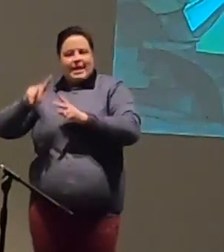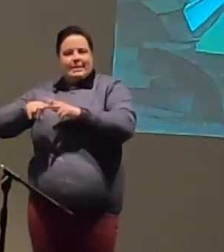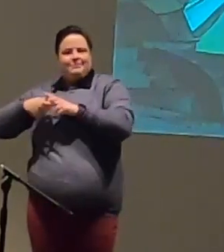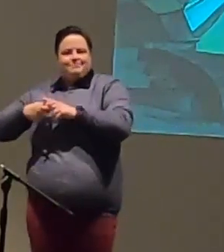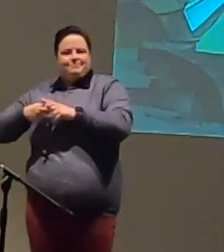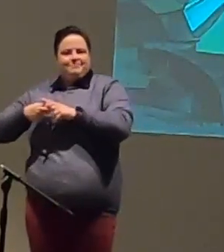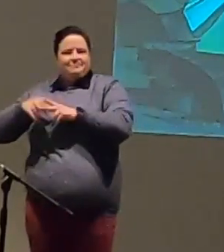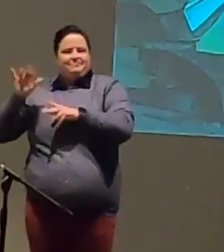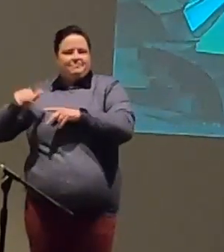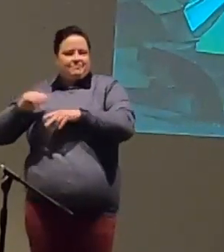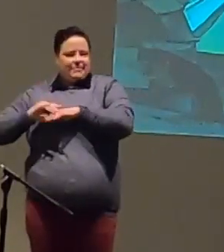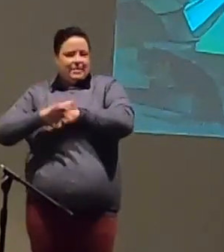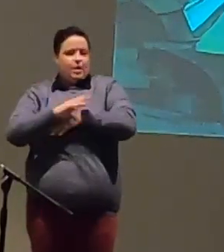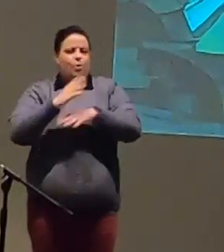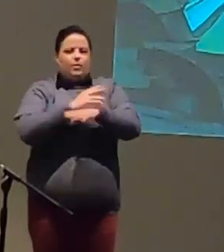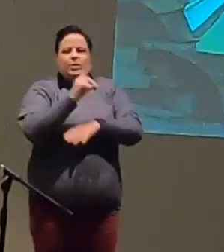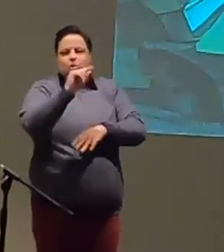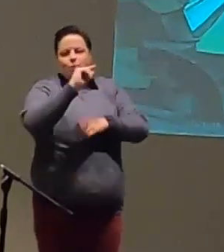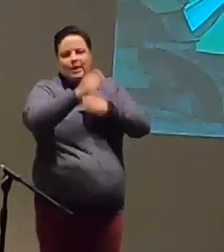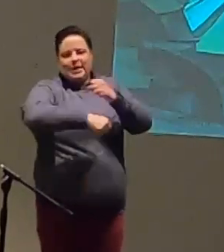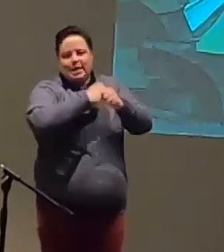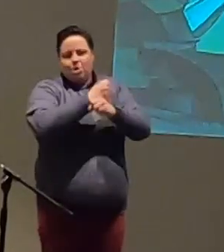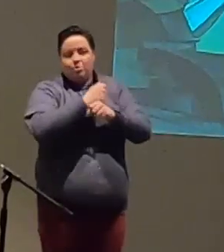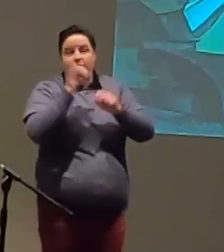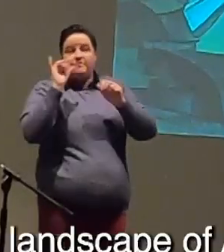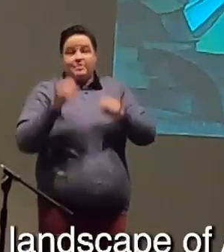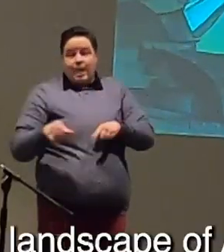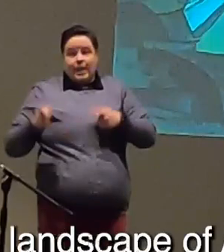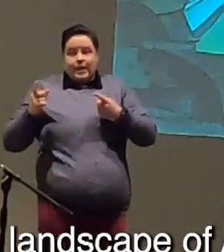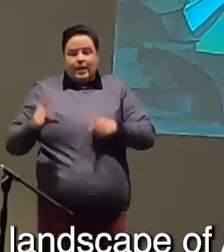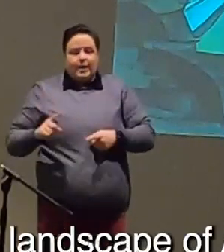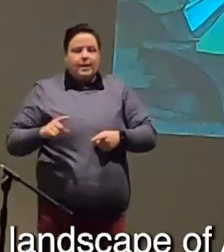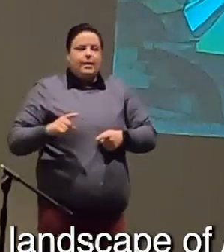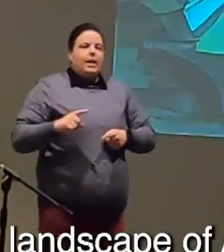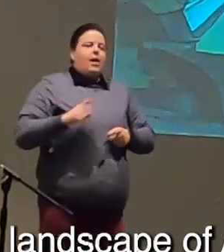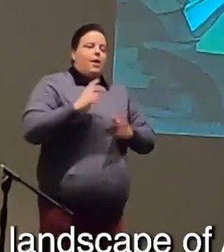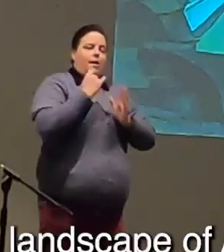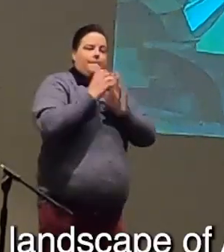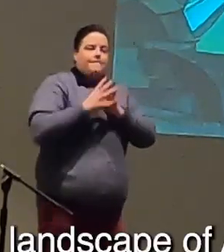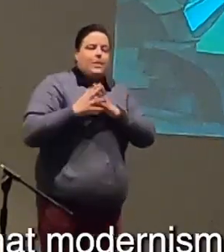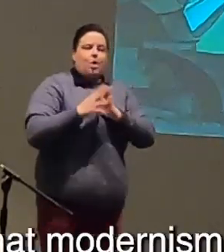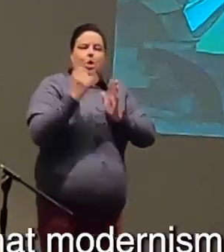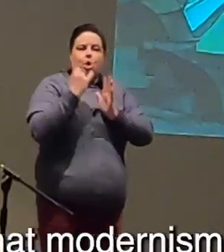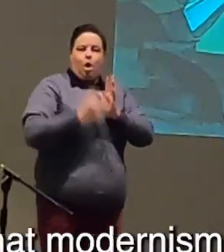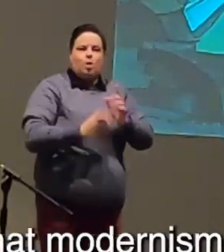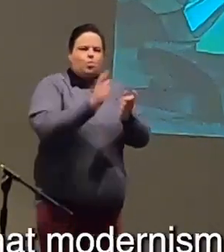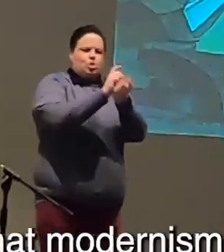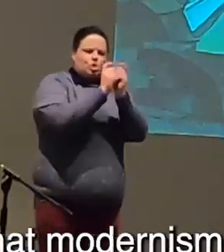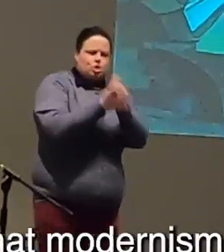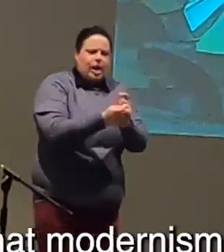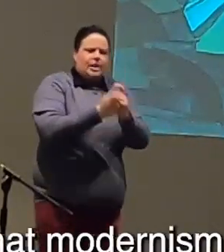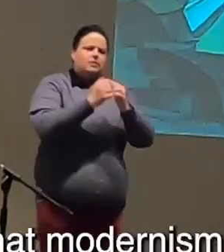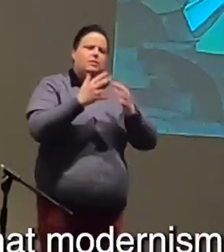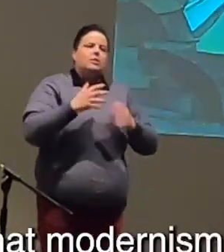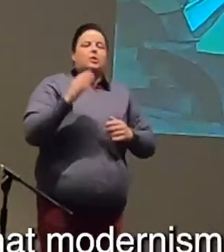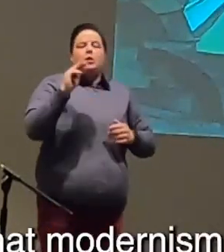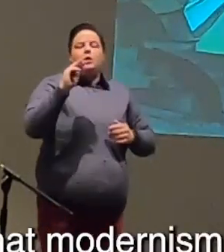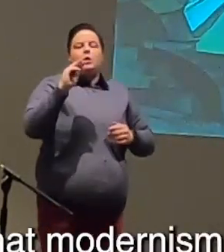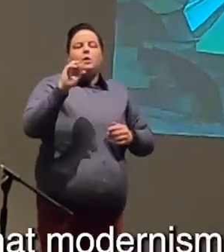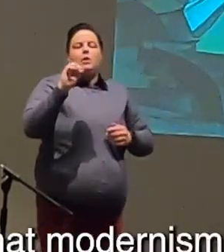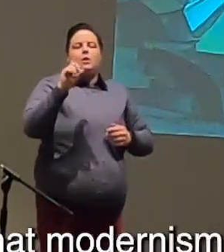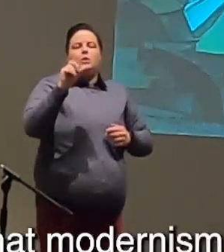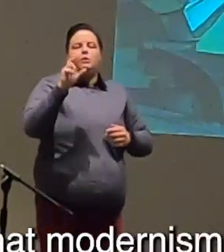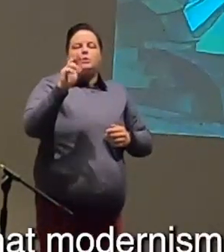before. And within 20 years of this, the landscape of American art would change so that modernism was